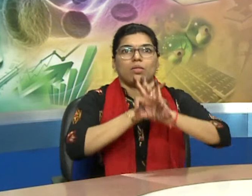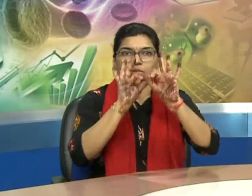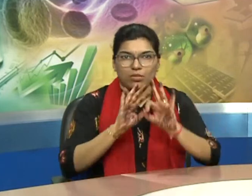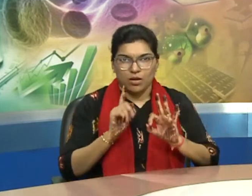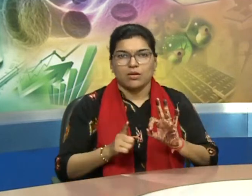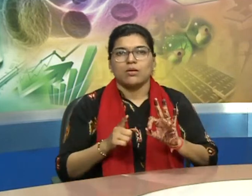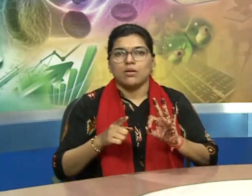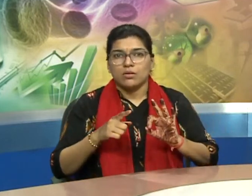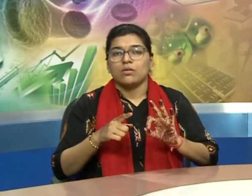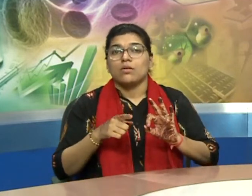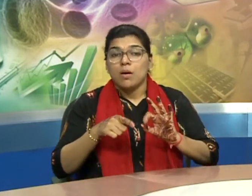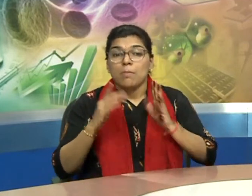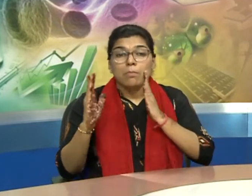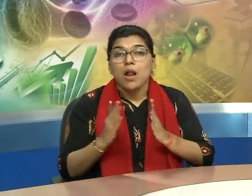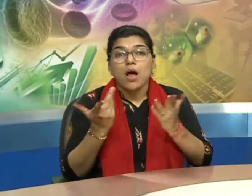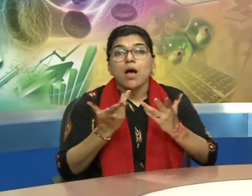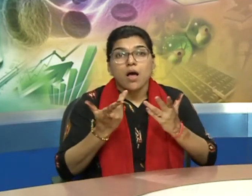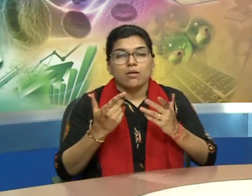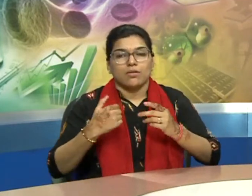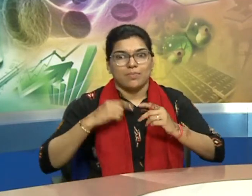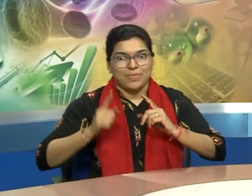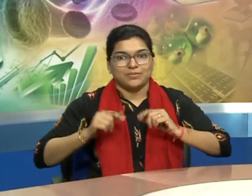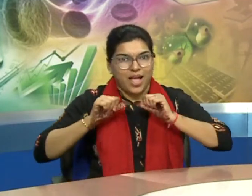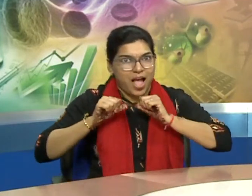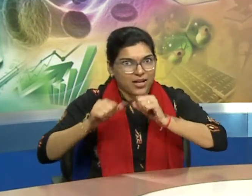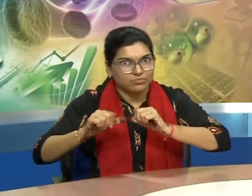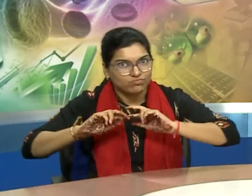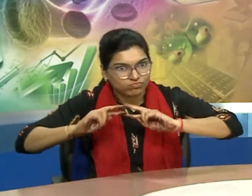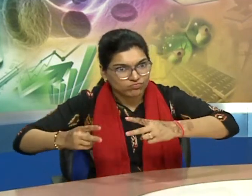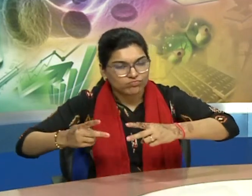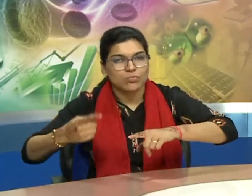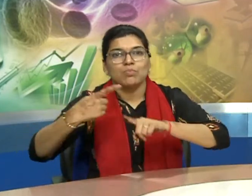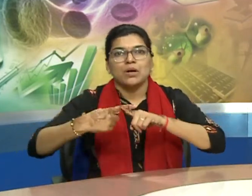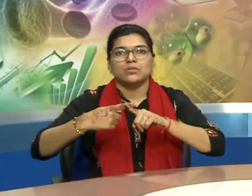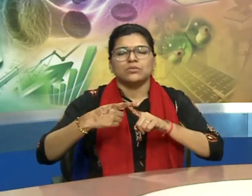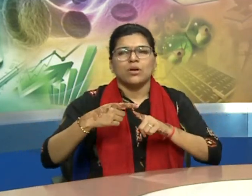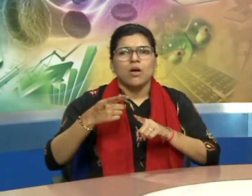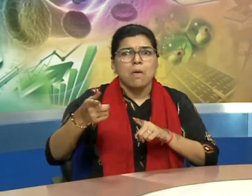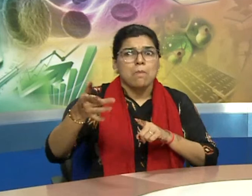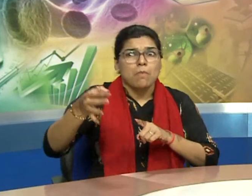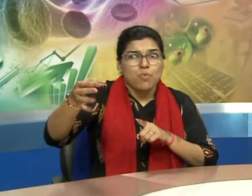both responsive and anticipatory.